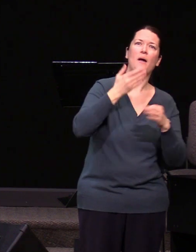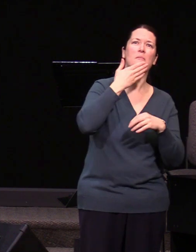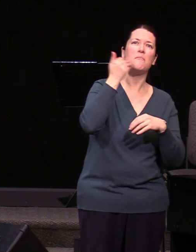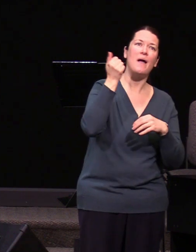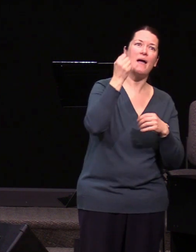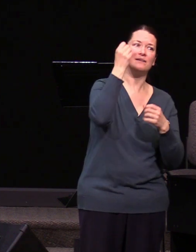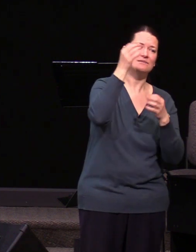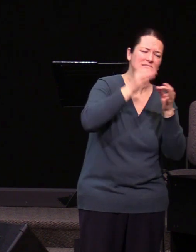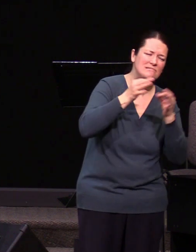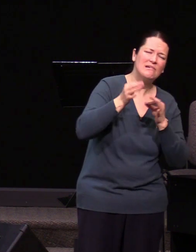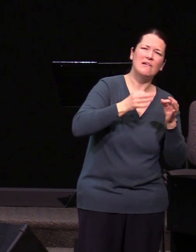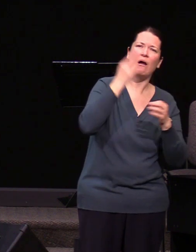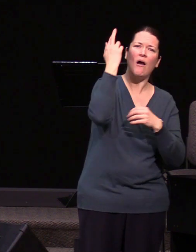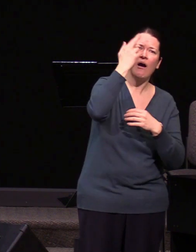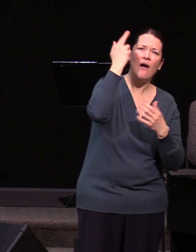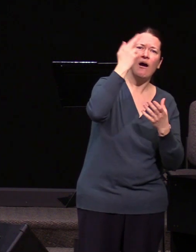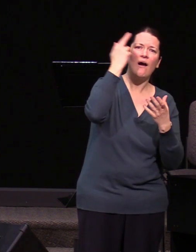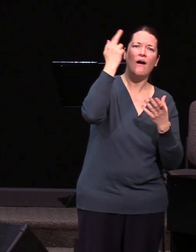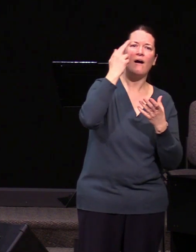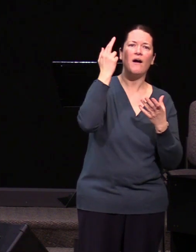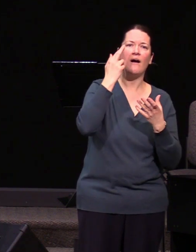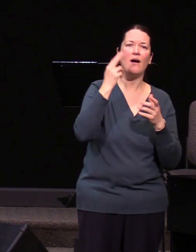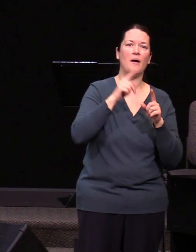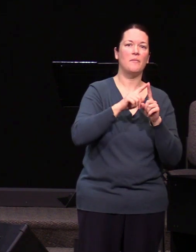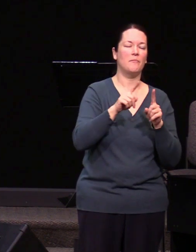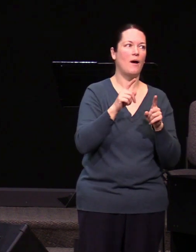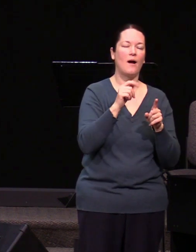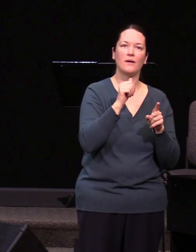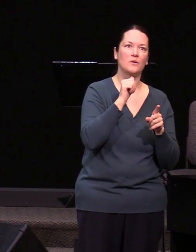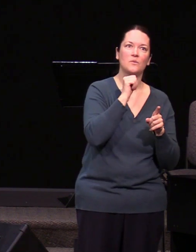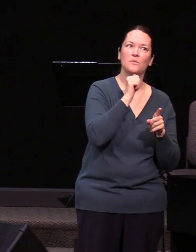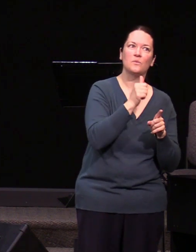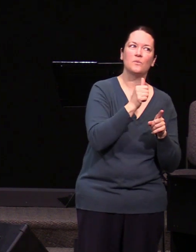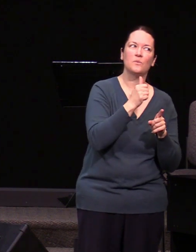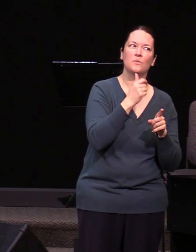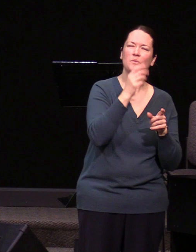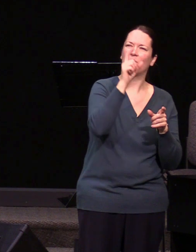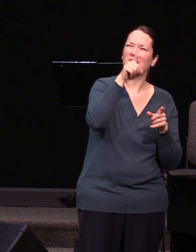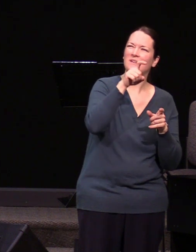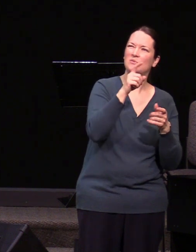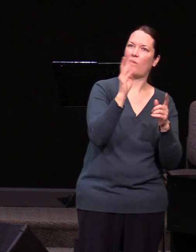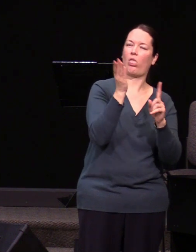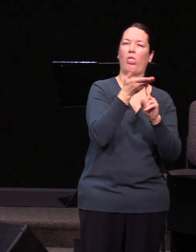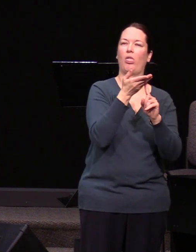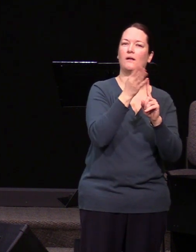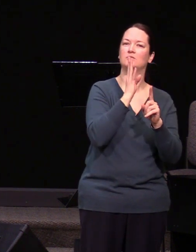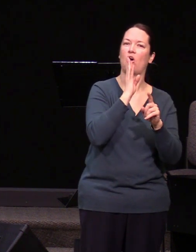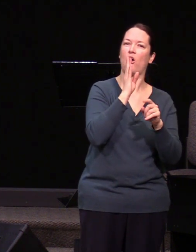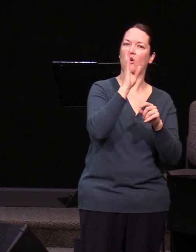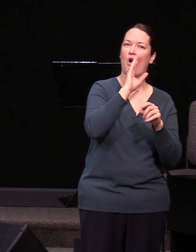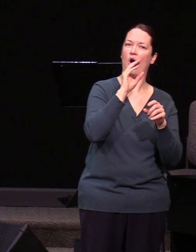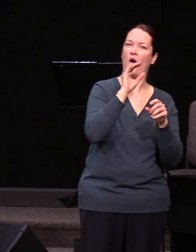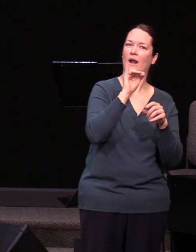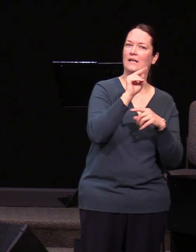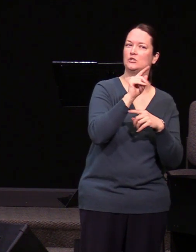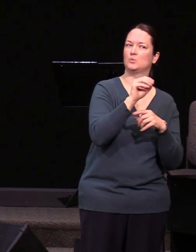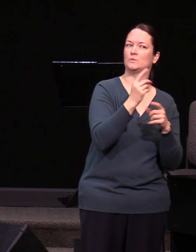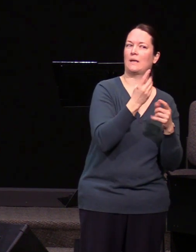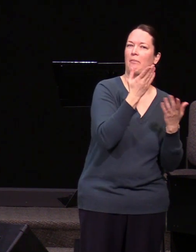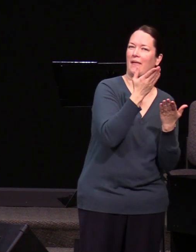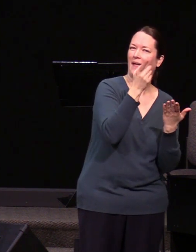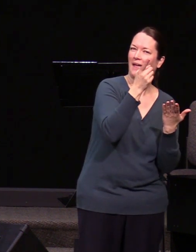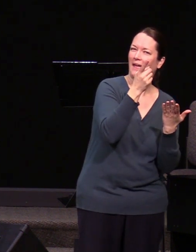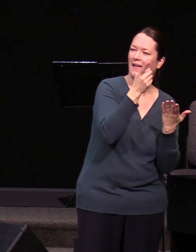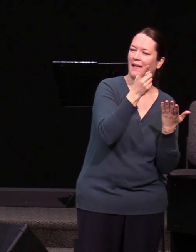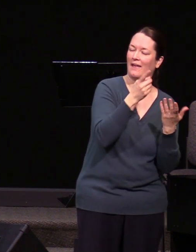the assumption that we need to talk God into something. And most of us know the